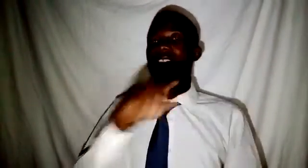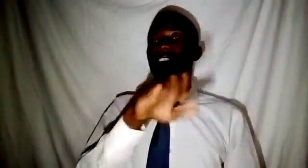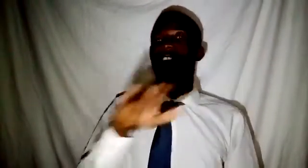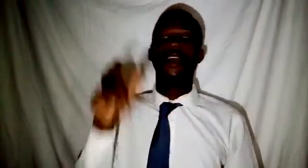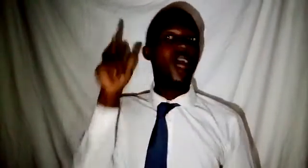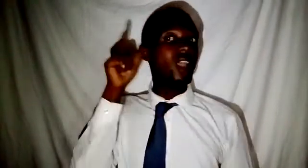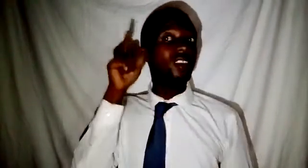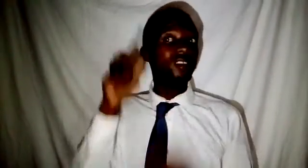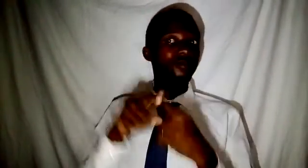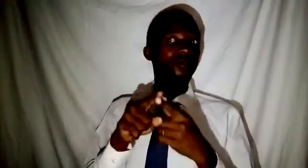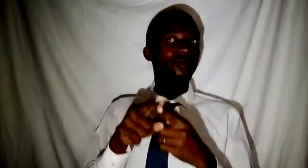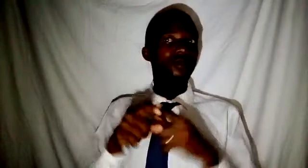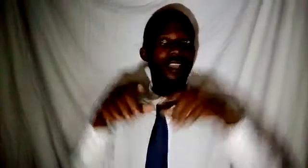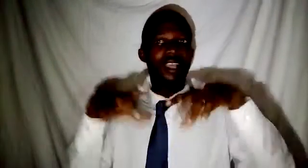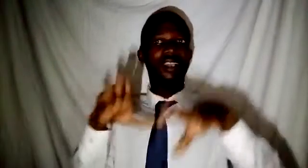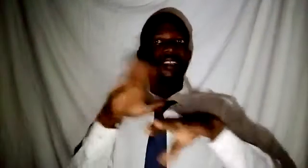the main verb.